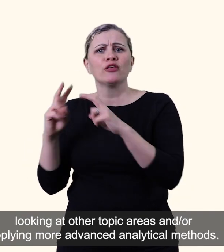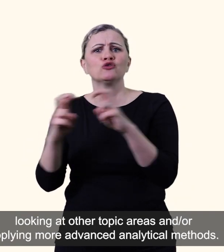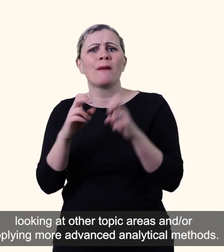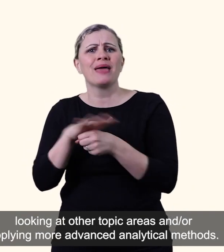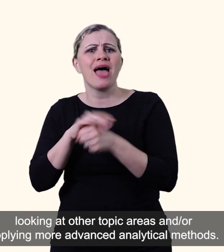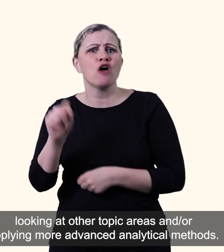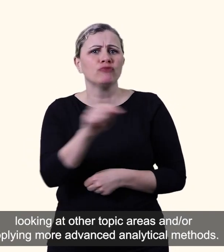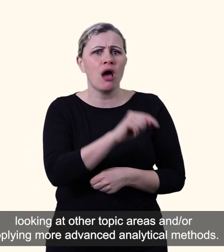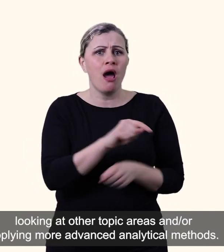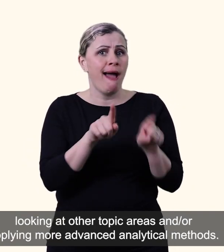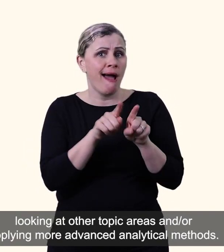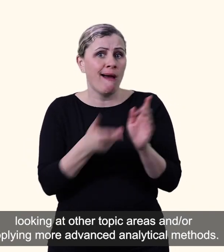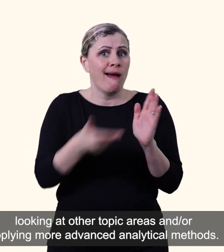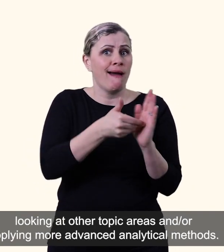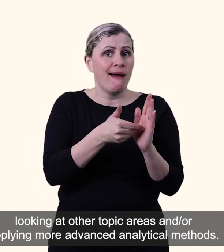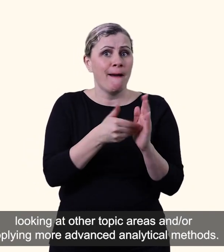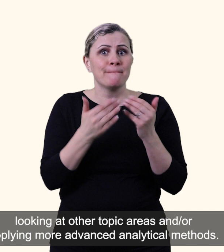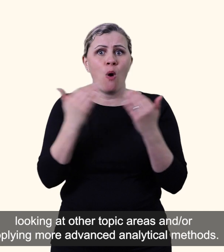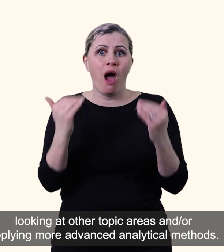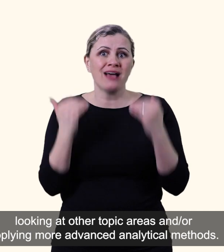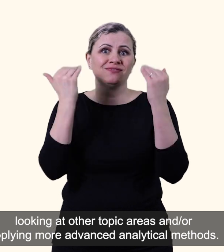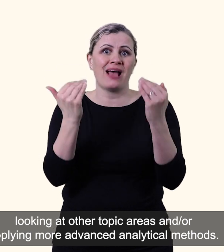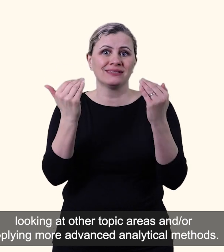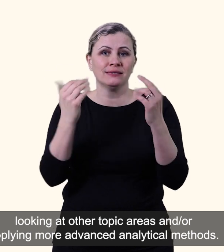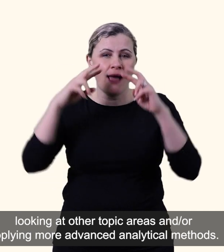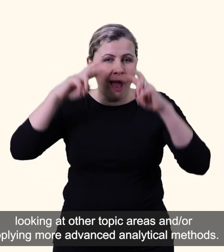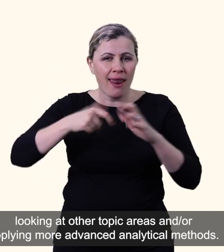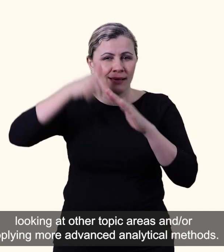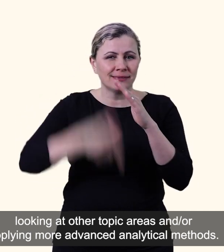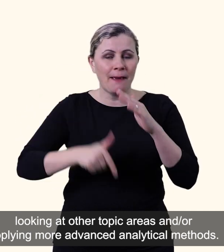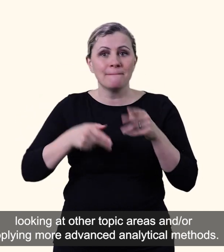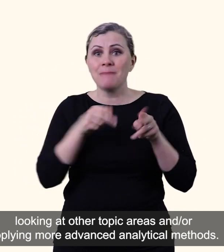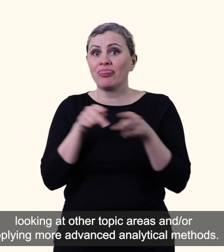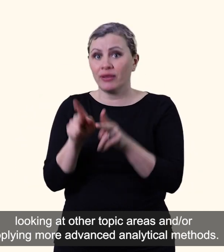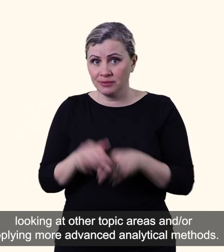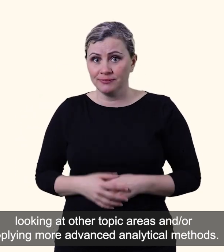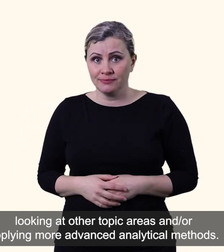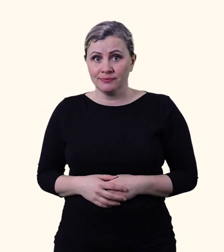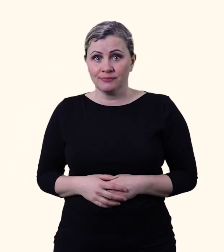looking at other topic areas and/or applying more advanced analytical methods.